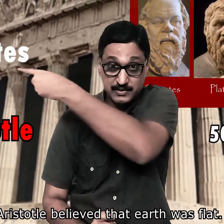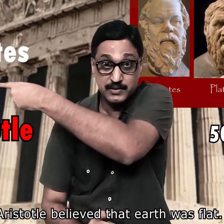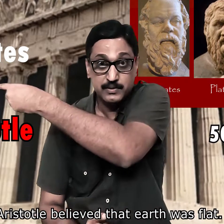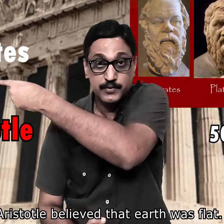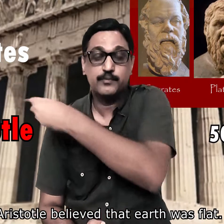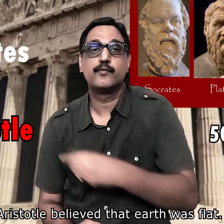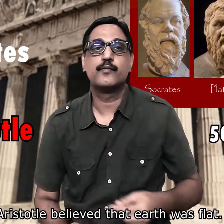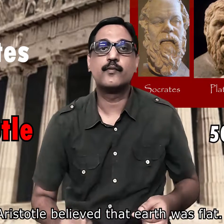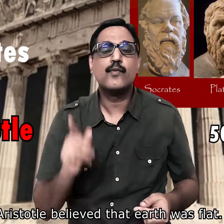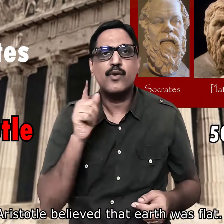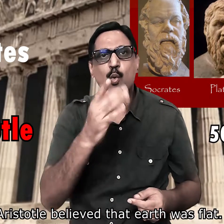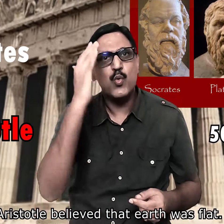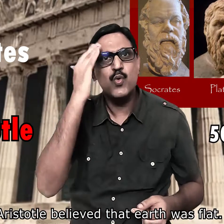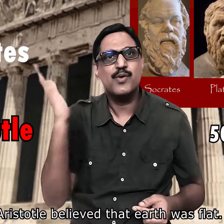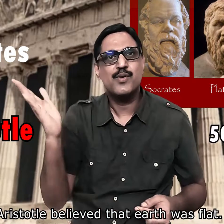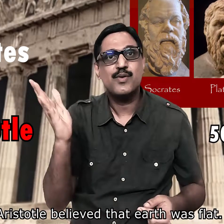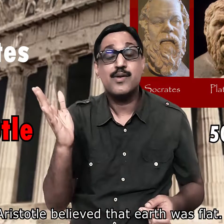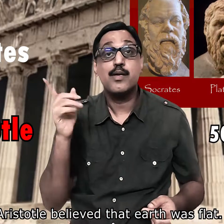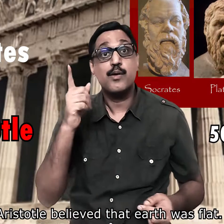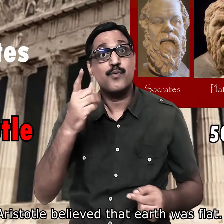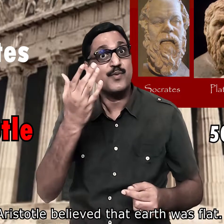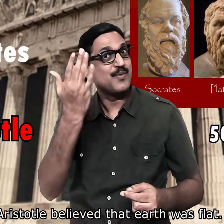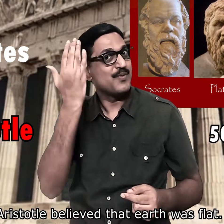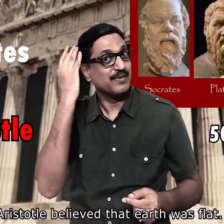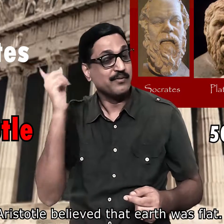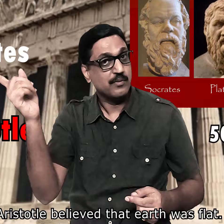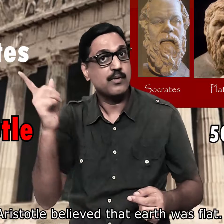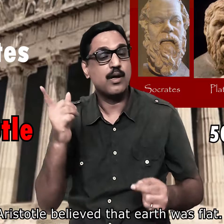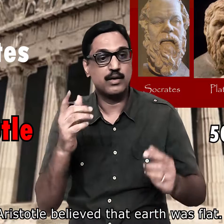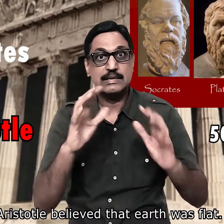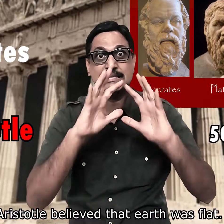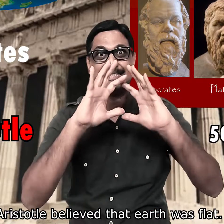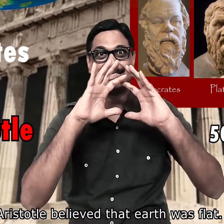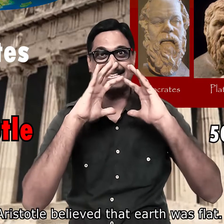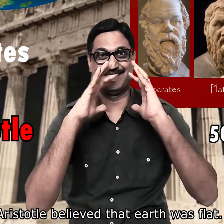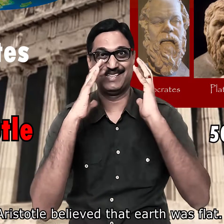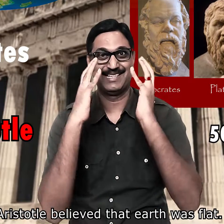The third philosopher, Aristotle, believed that Earth was flat.